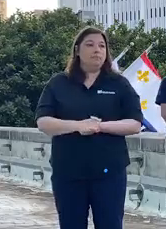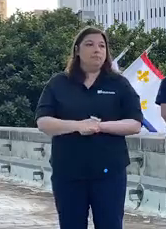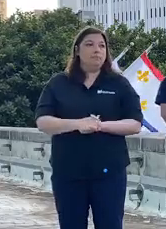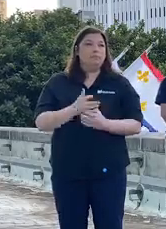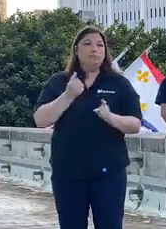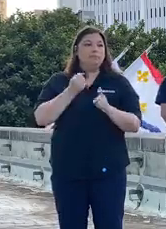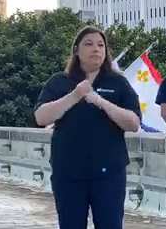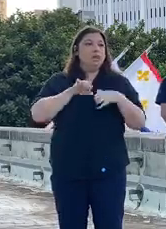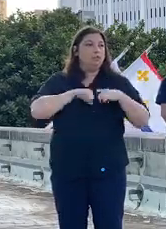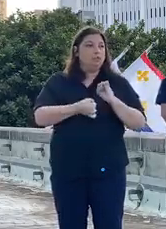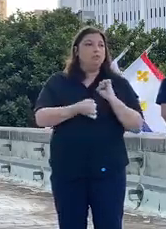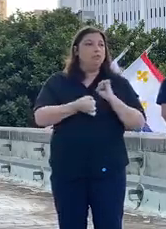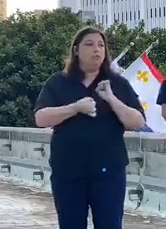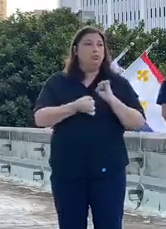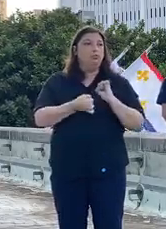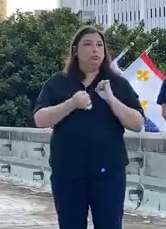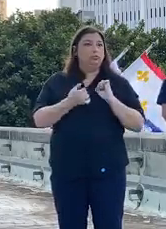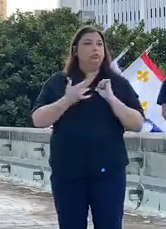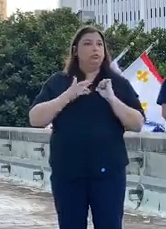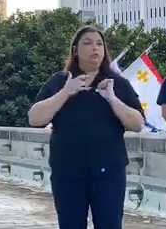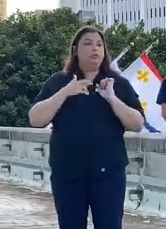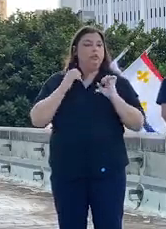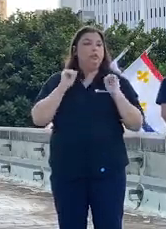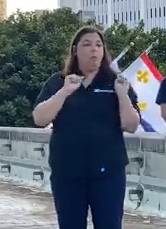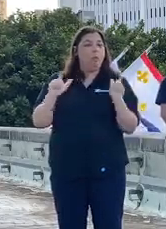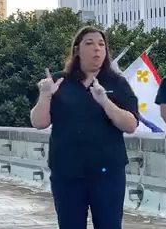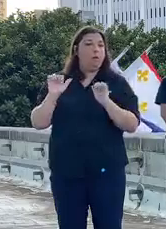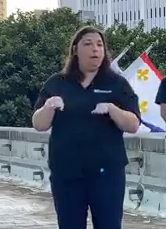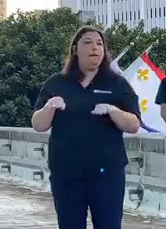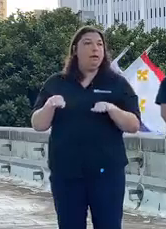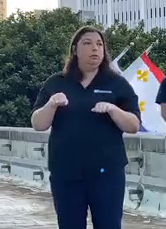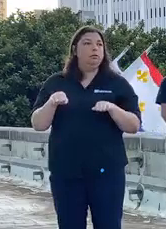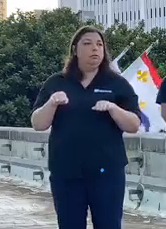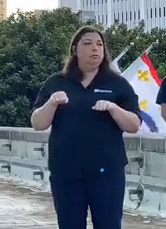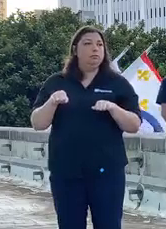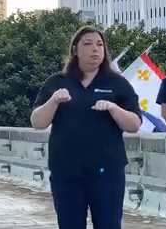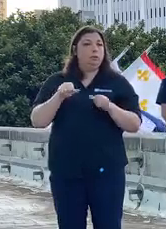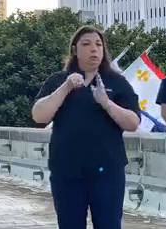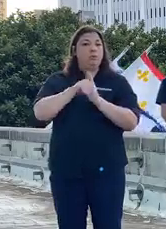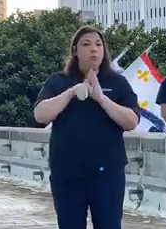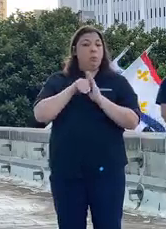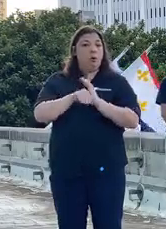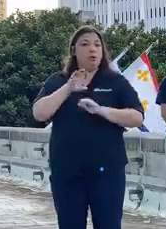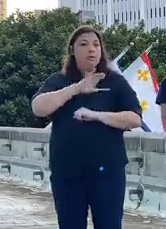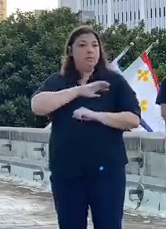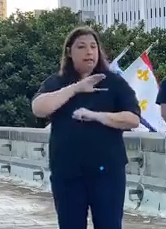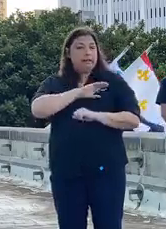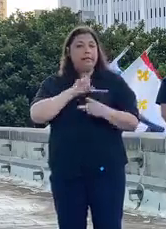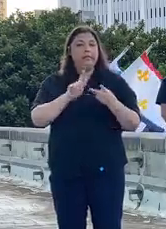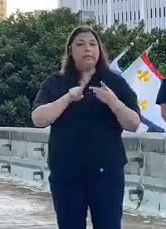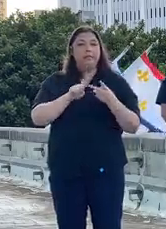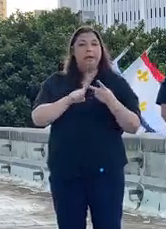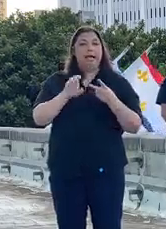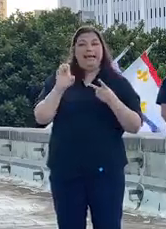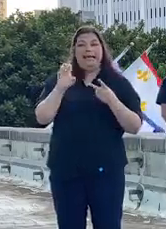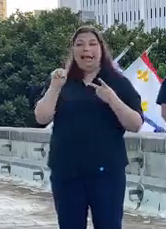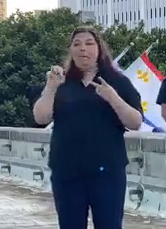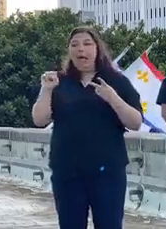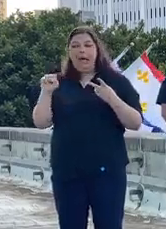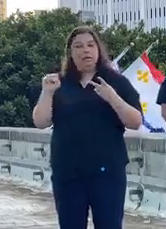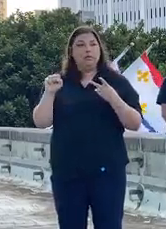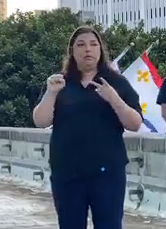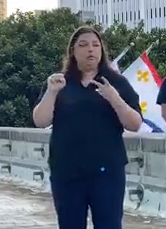it hit hard. It rippled through, all of our entire team, the New Orleans Police Department, EMS. I